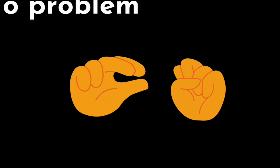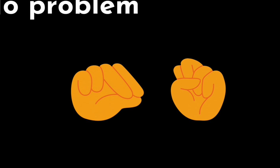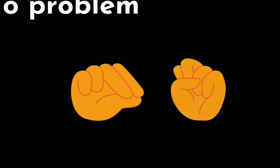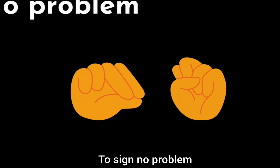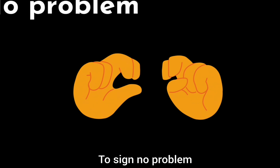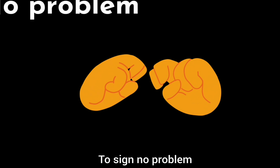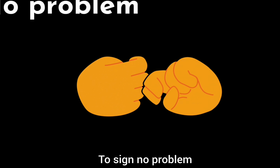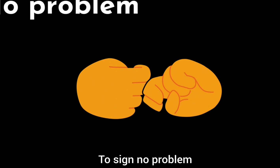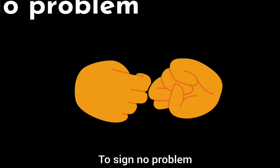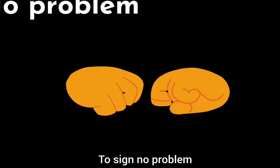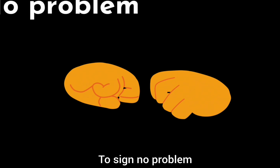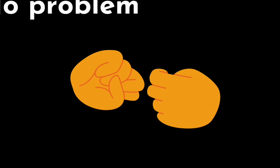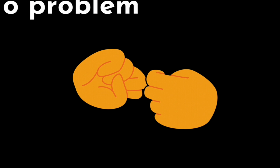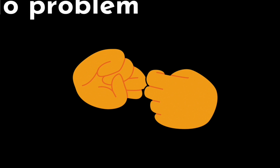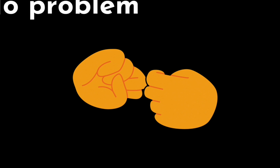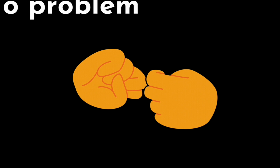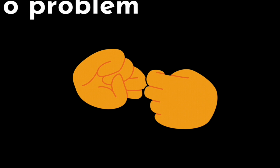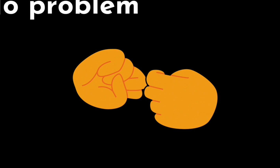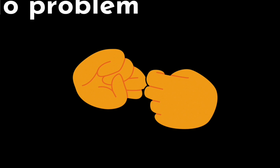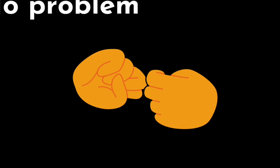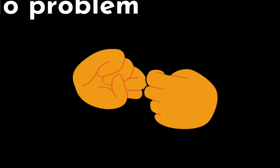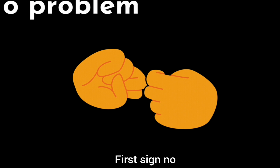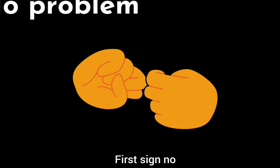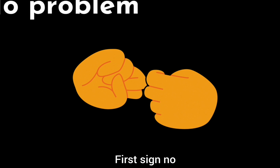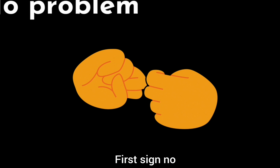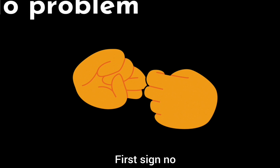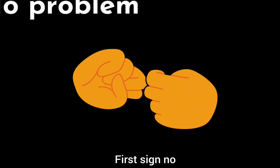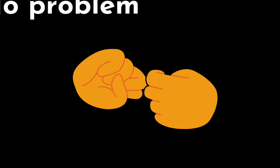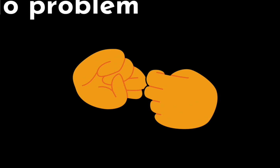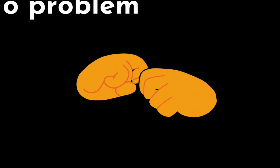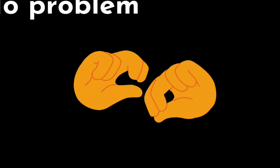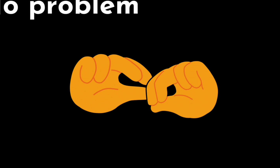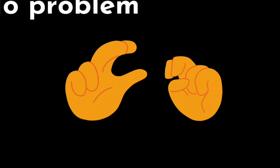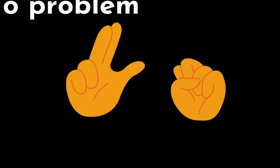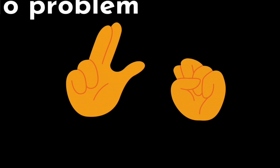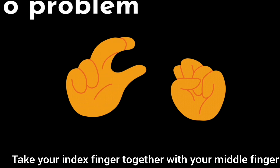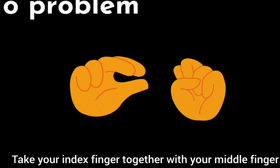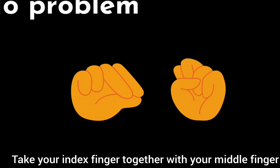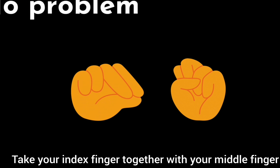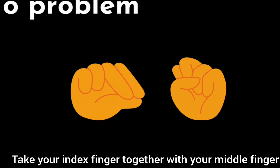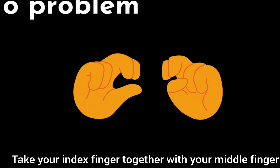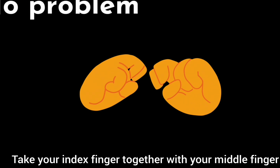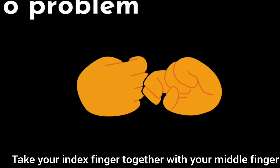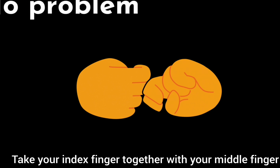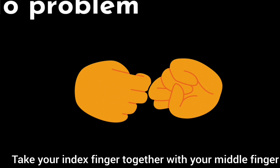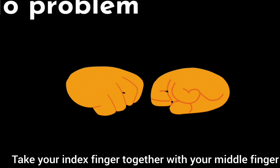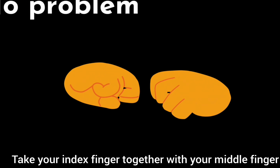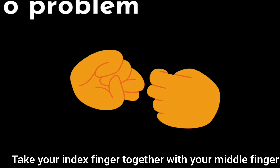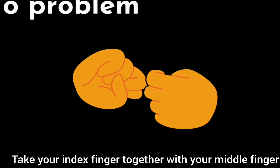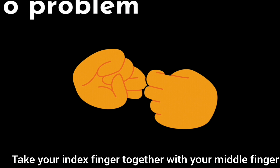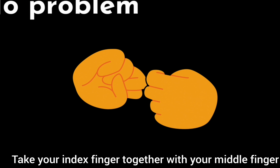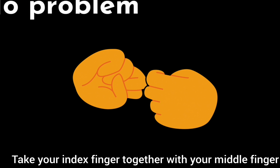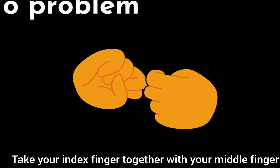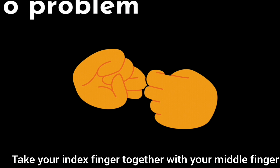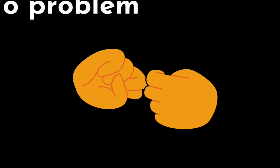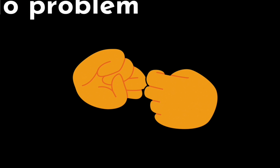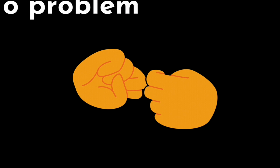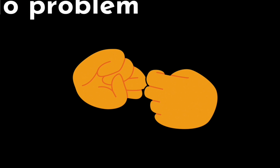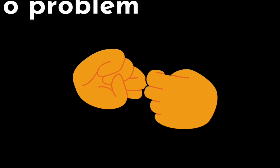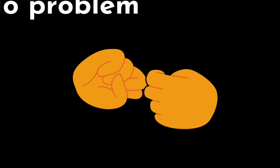To sign no problem. First sign no. Take your index finger together with your middle finger of